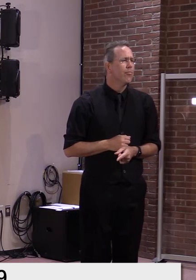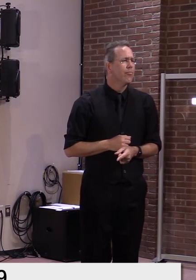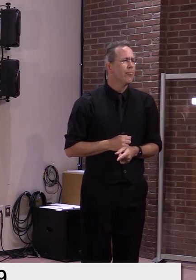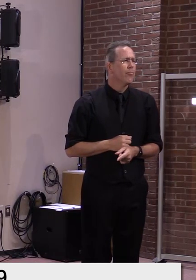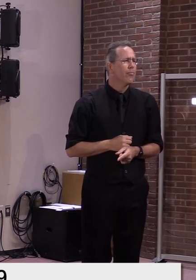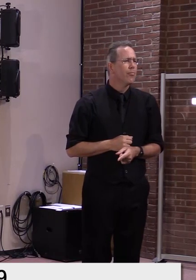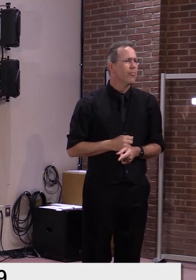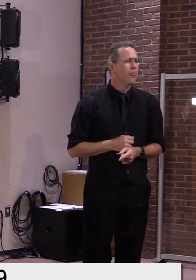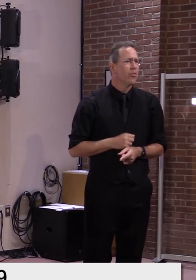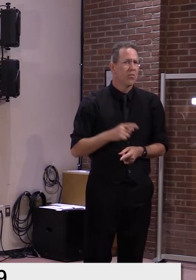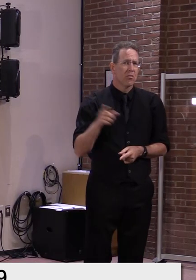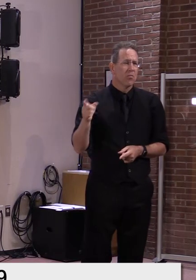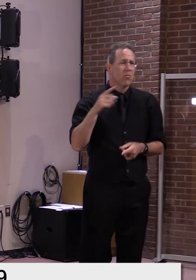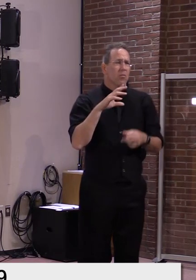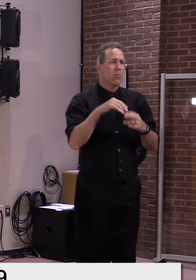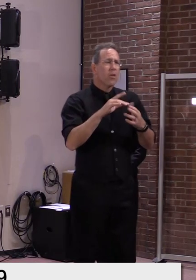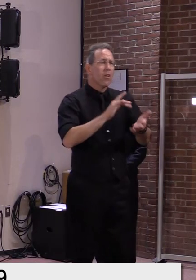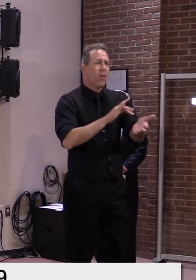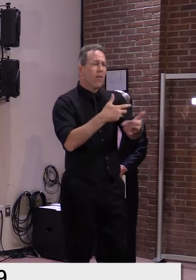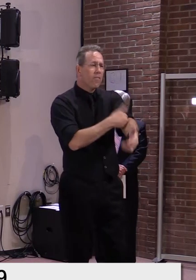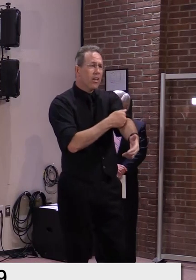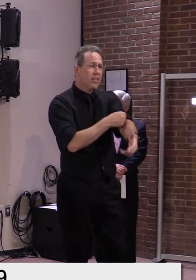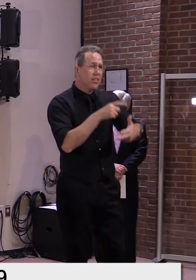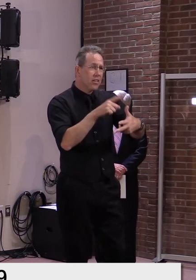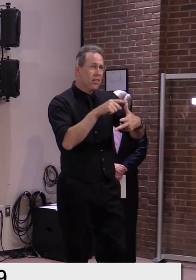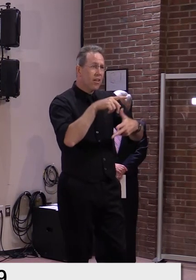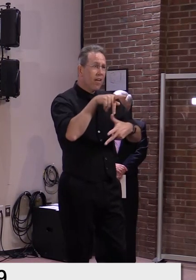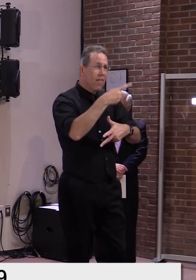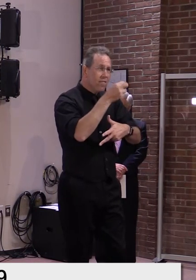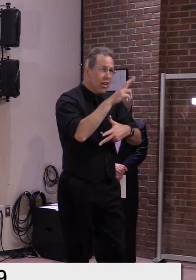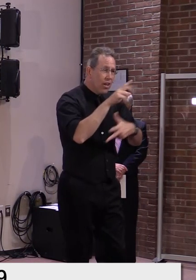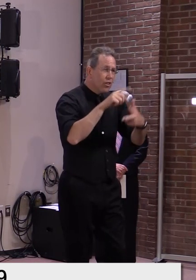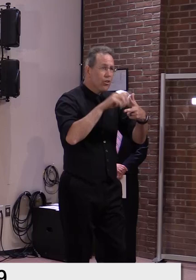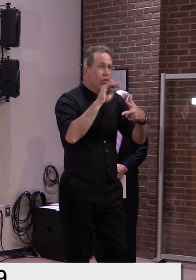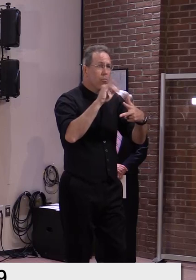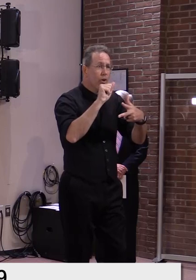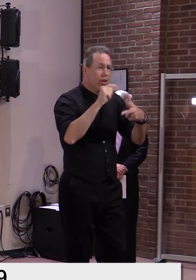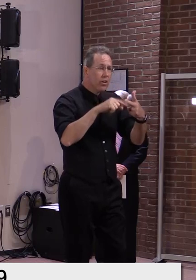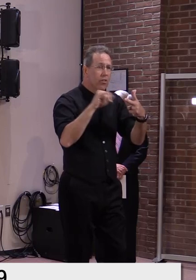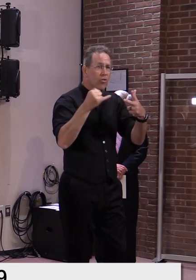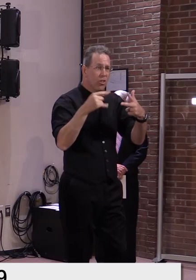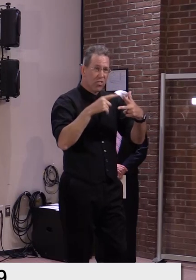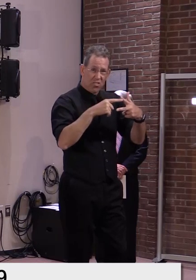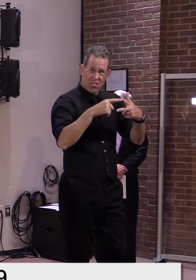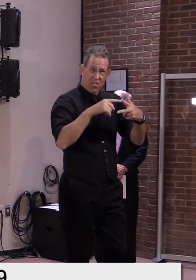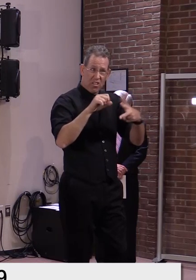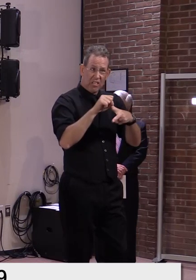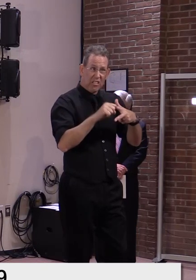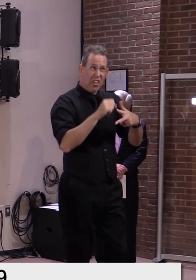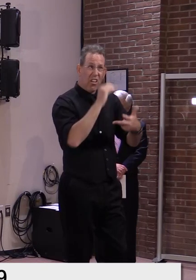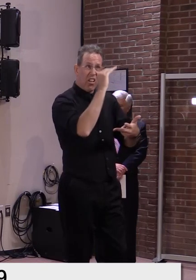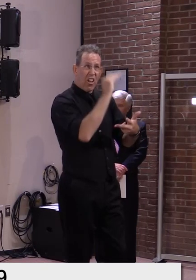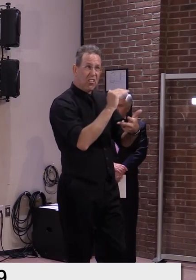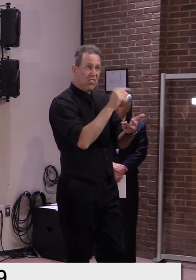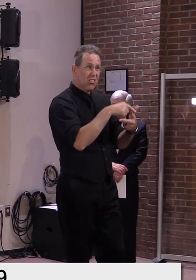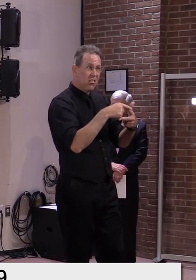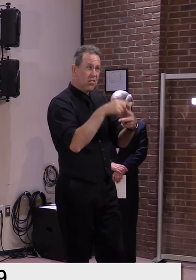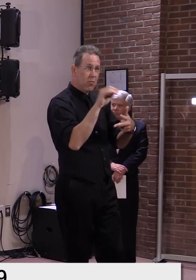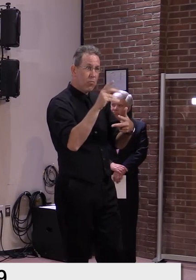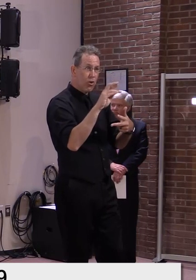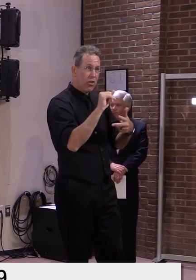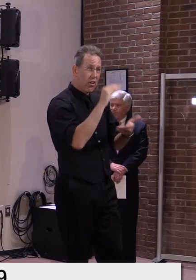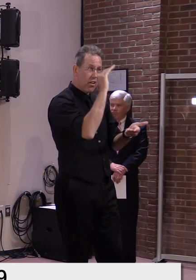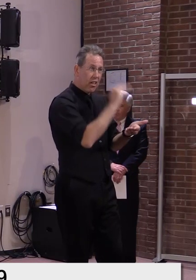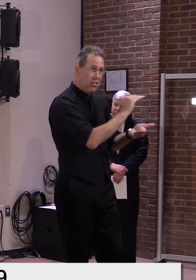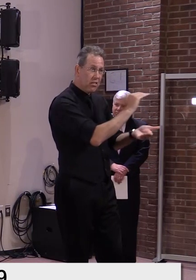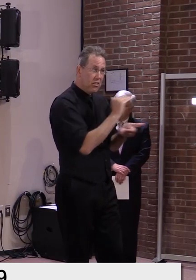right now as the other ones do. Given, though, the news that Moderna is now going to be applying for emergency use in kids soon, does that change the state